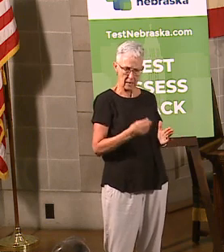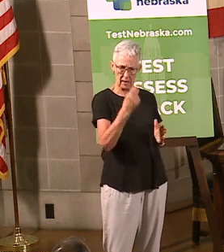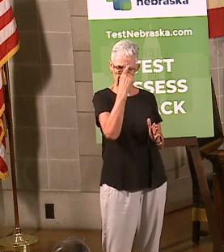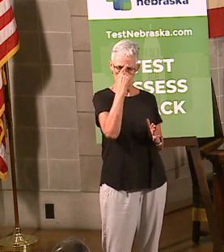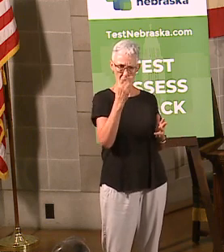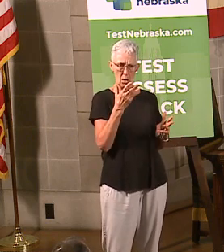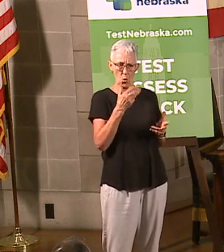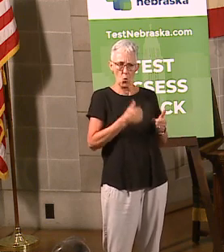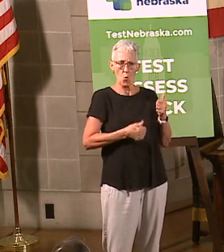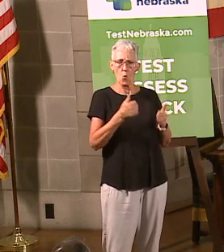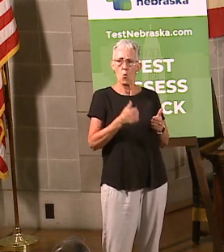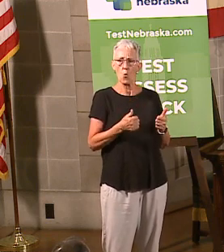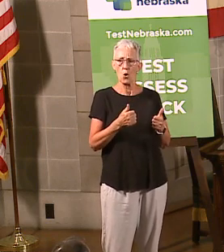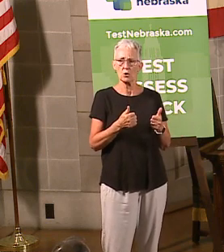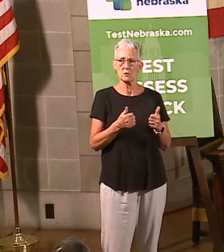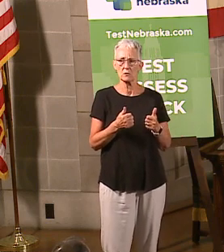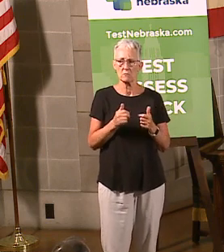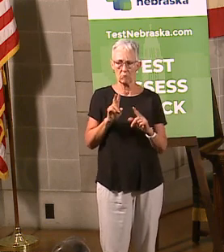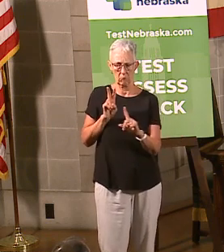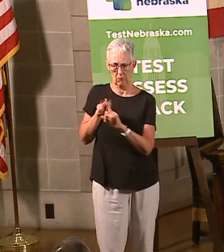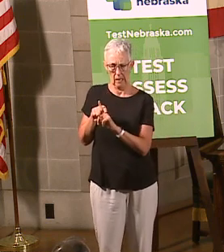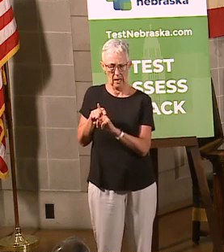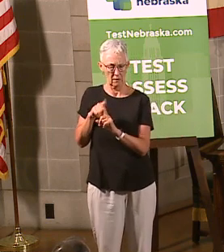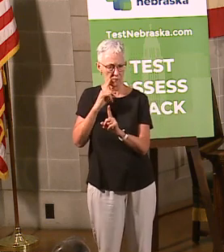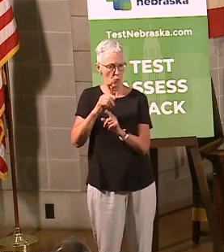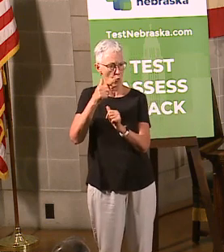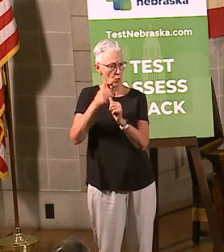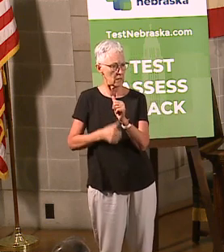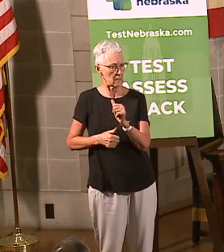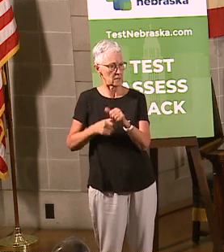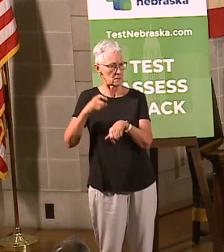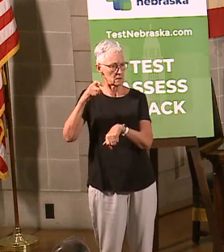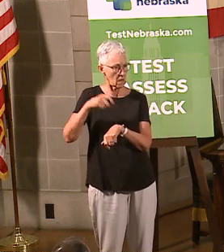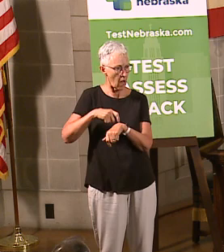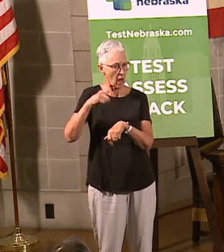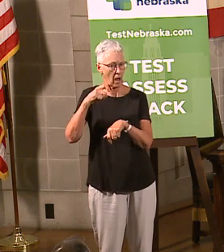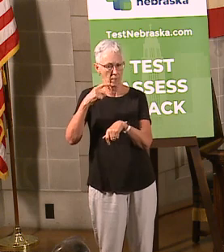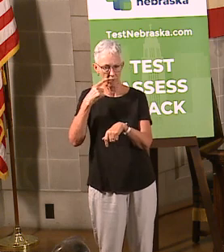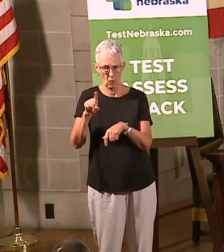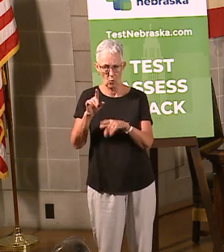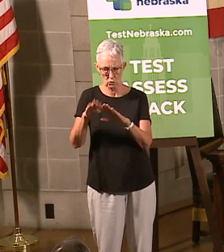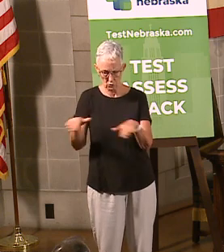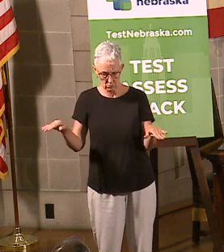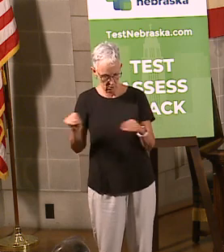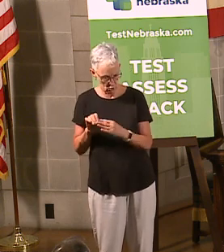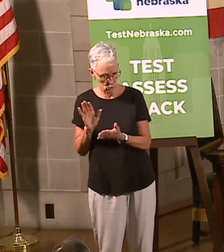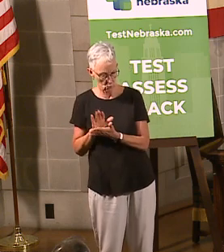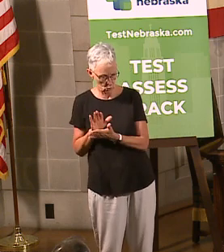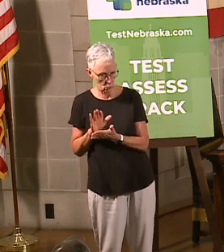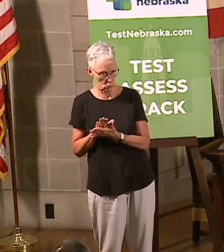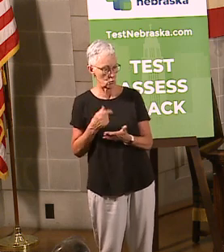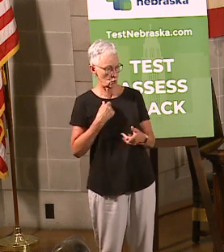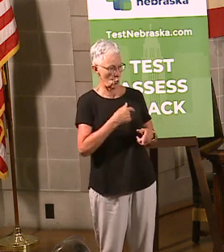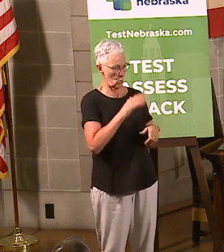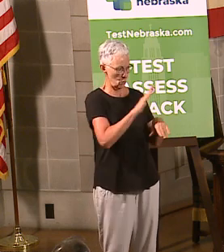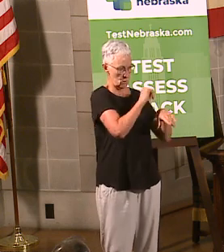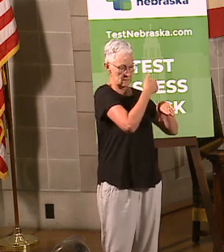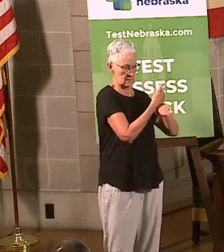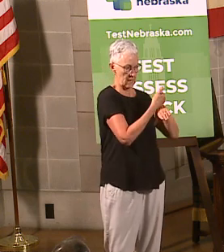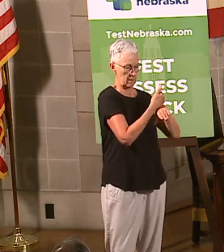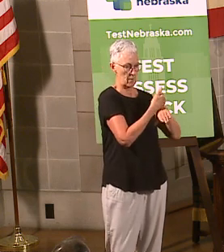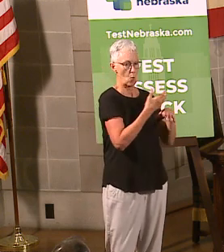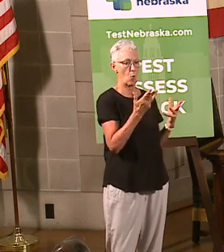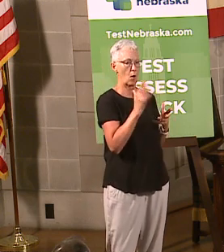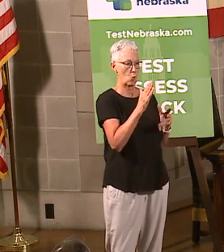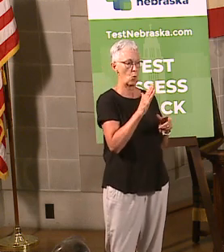of each phase and each opportunity for guidance, right? That we're they're putting in place what's going to have to work locally. Now,